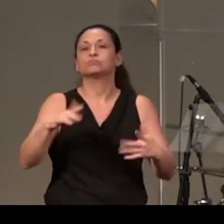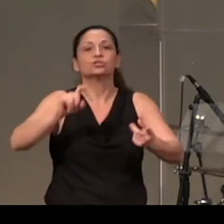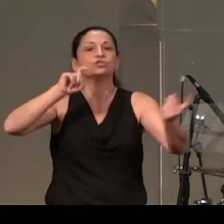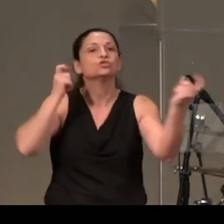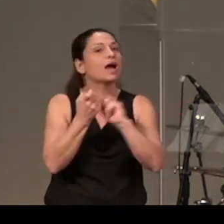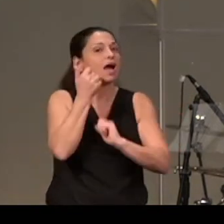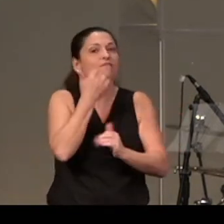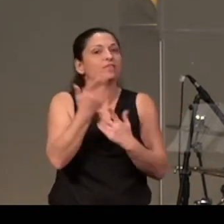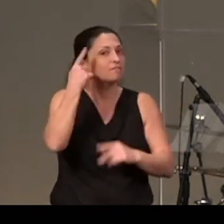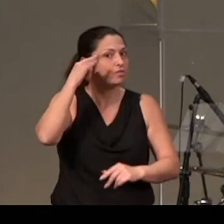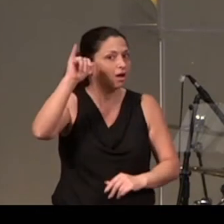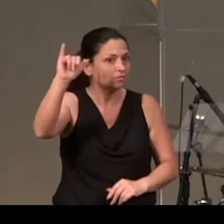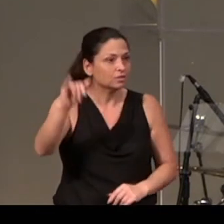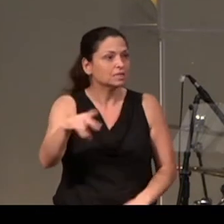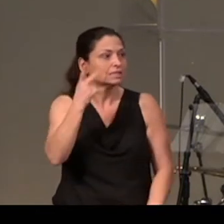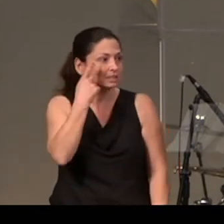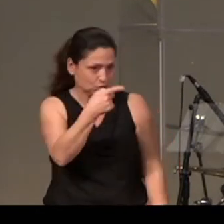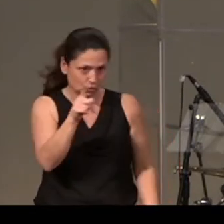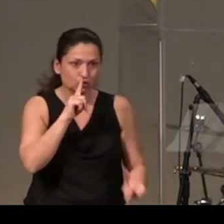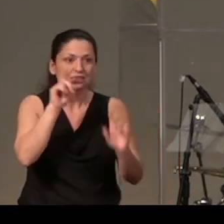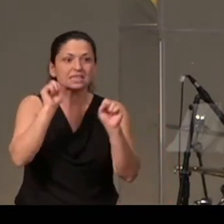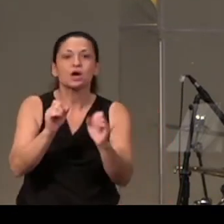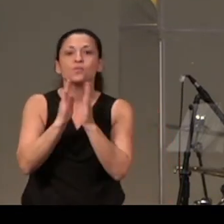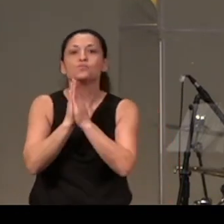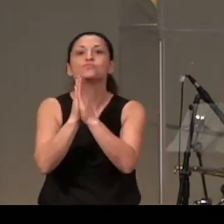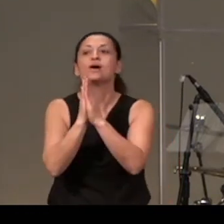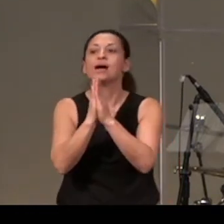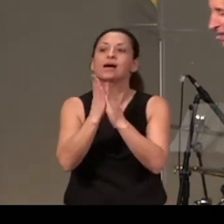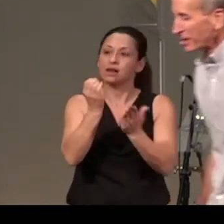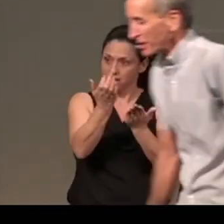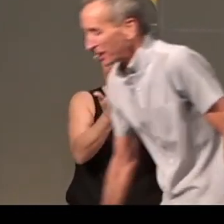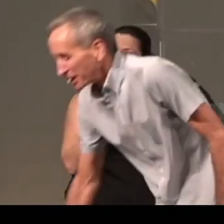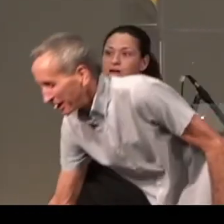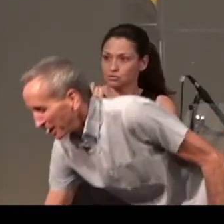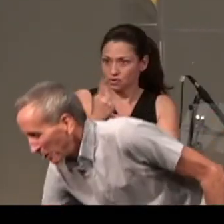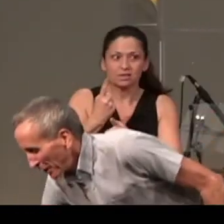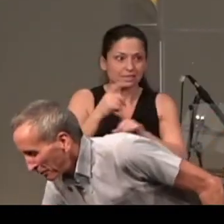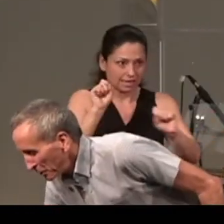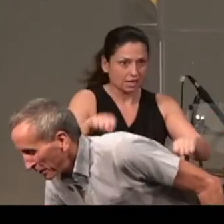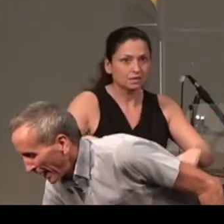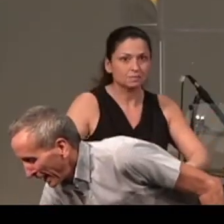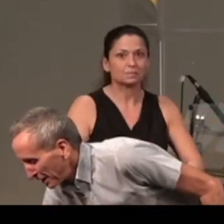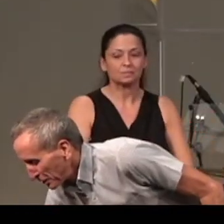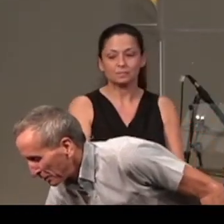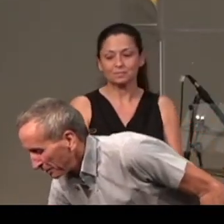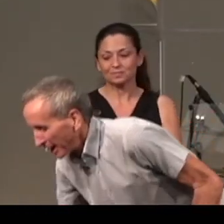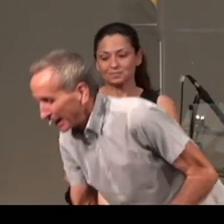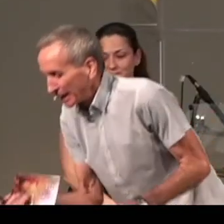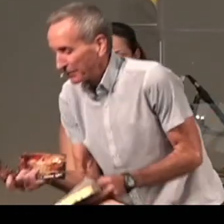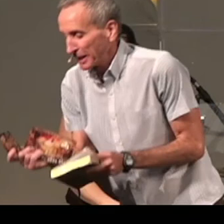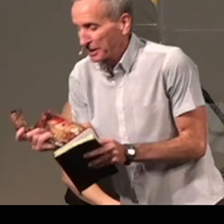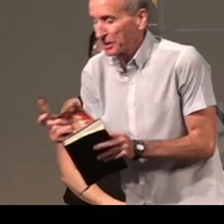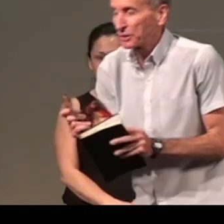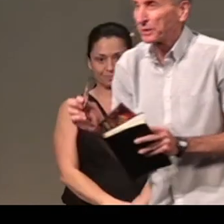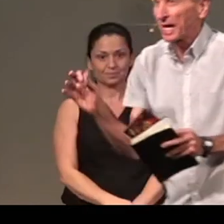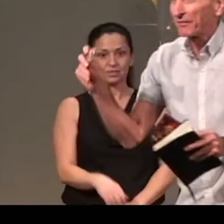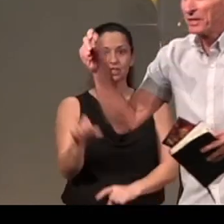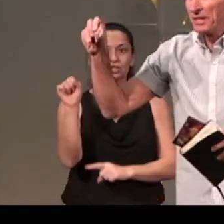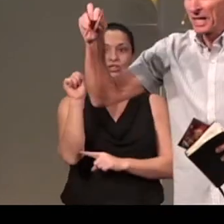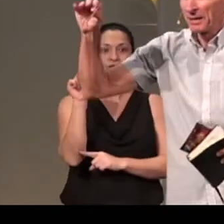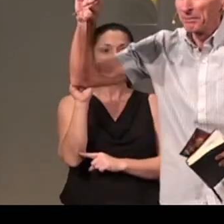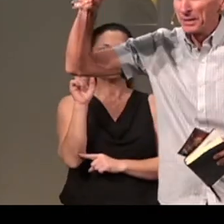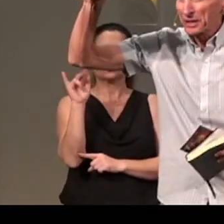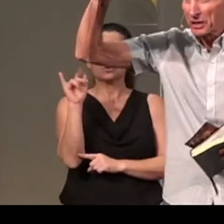and then you can invite, right? Oh, as Strider shared, that we have two kinds of invitations. We